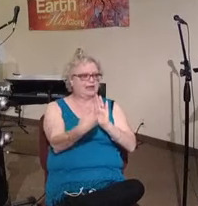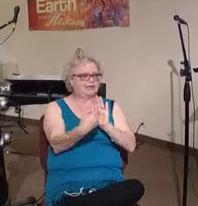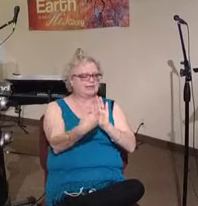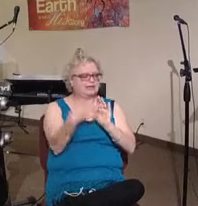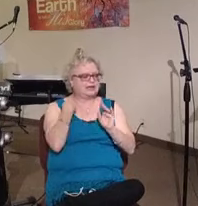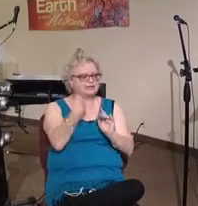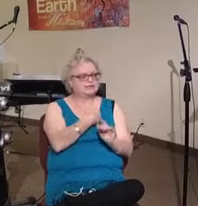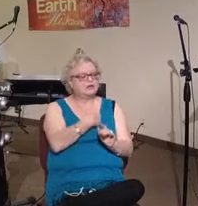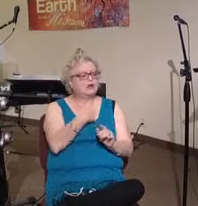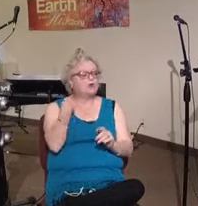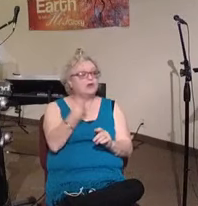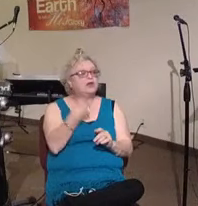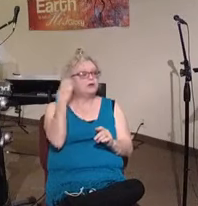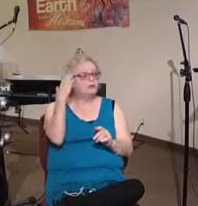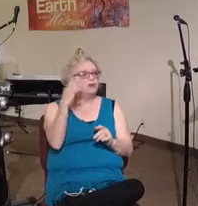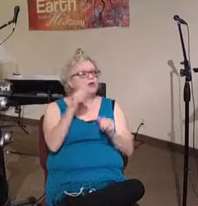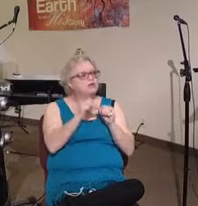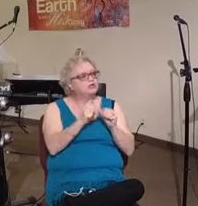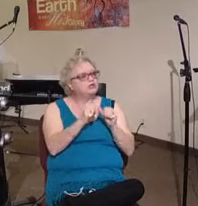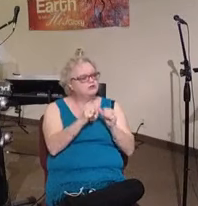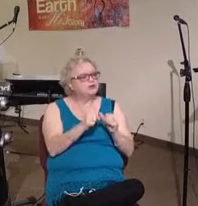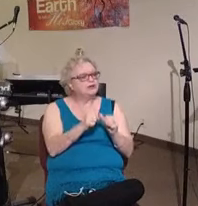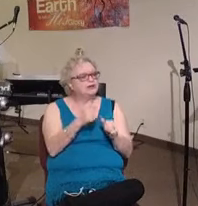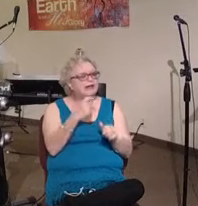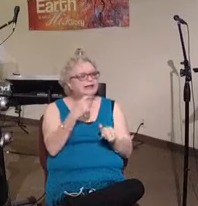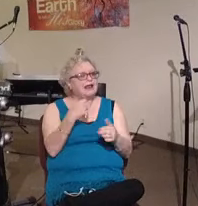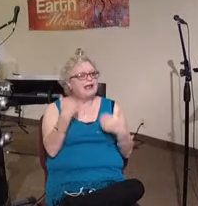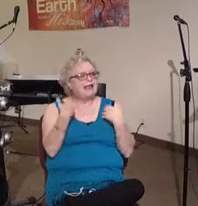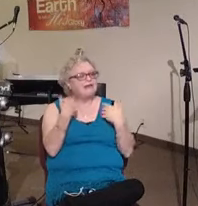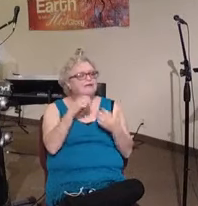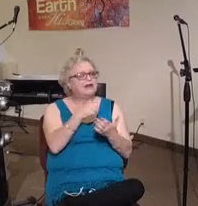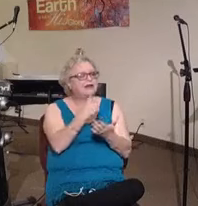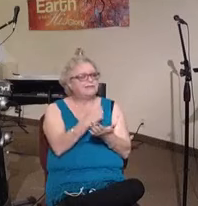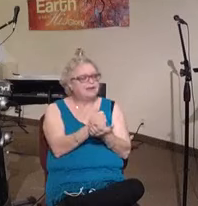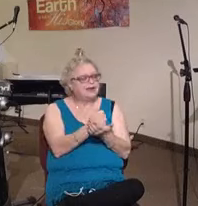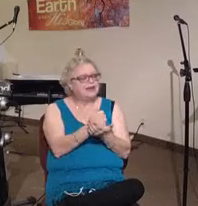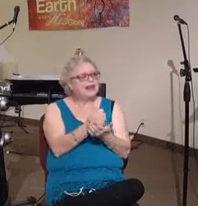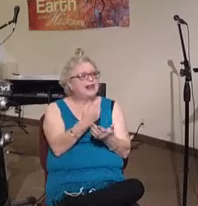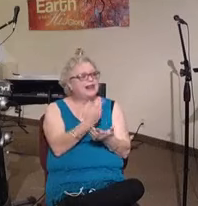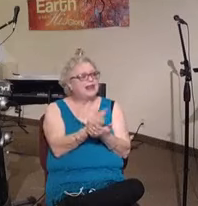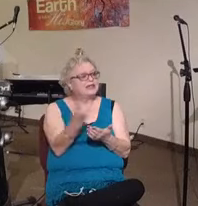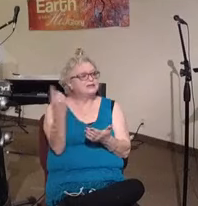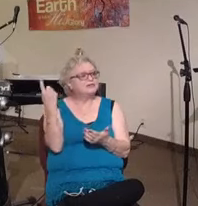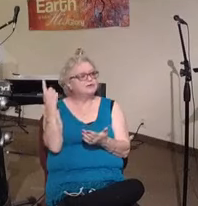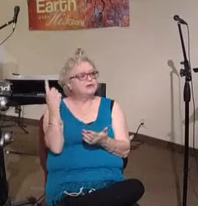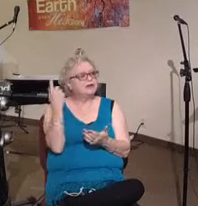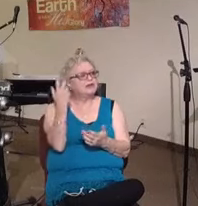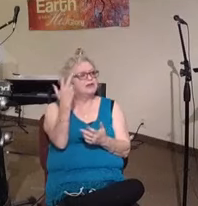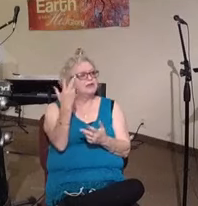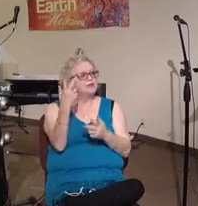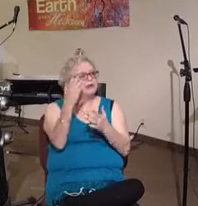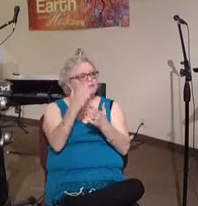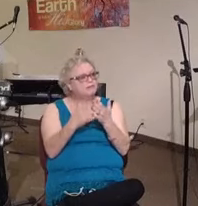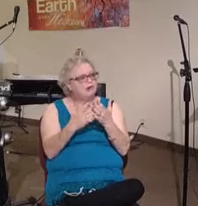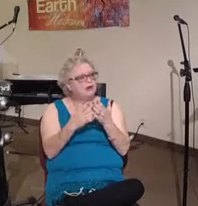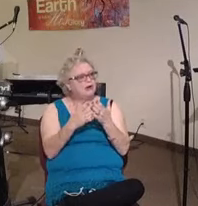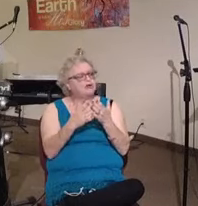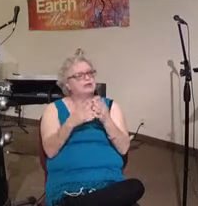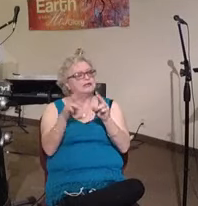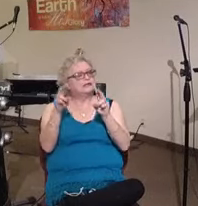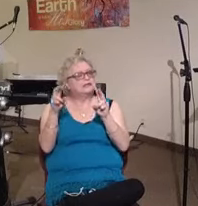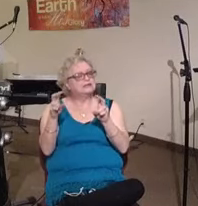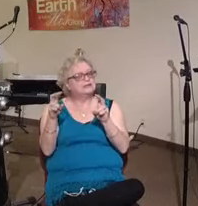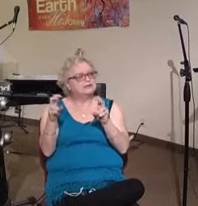and we will endure. Can I have an amen? Amen. So last week, the three-part series, I had a lot of fun with that